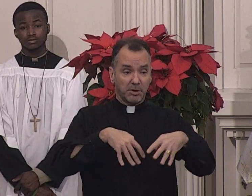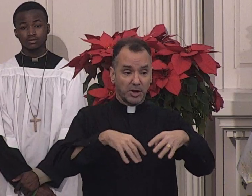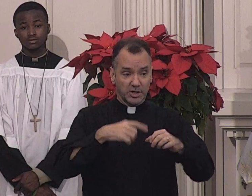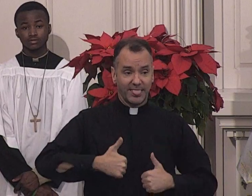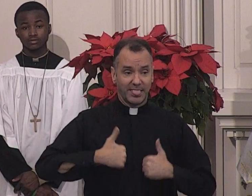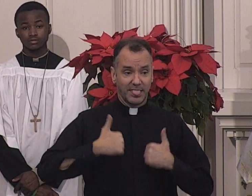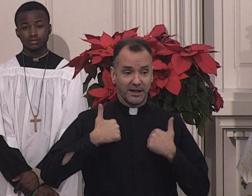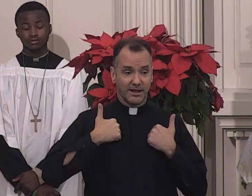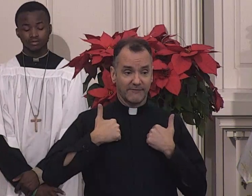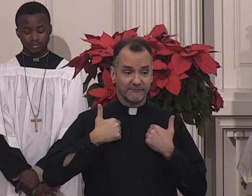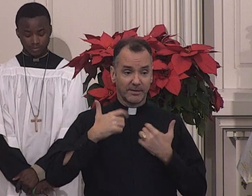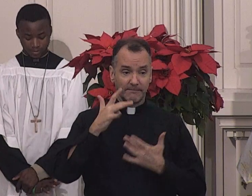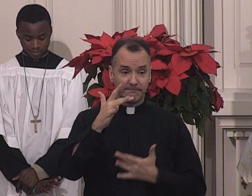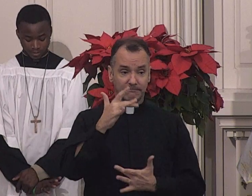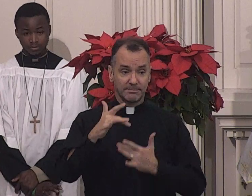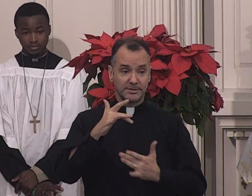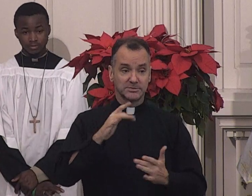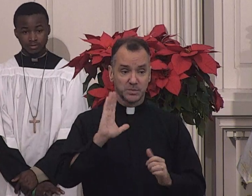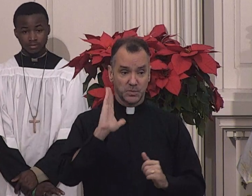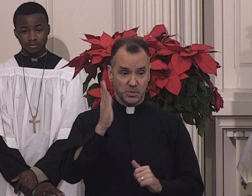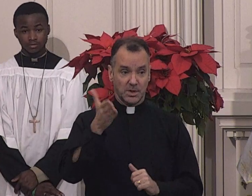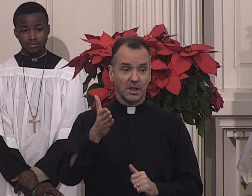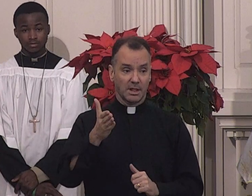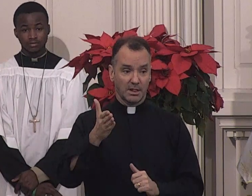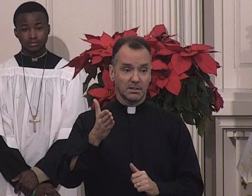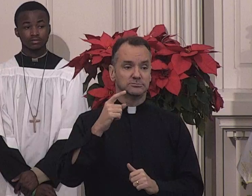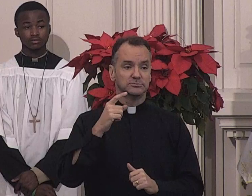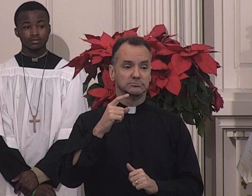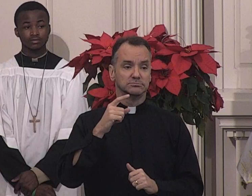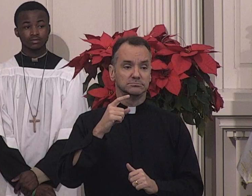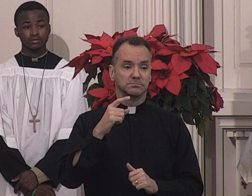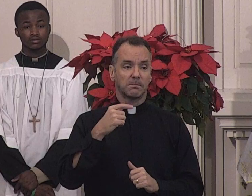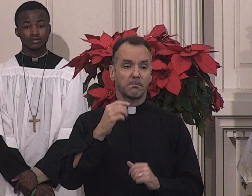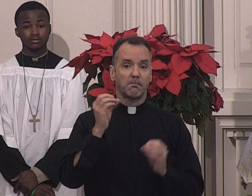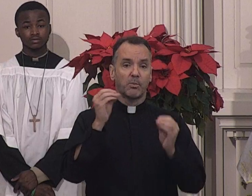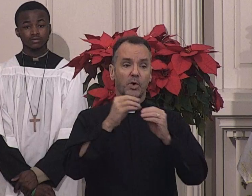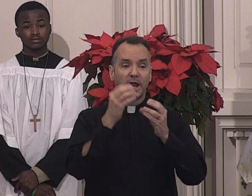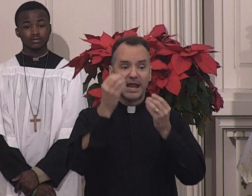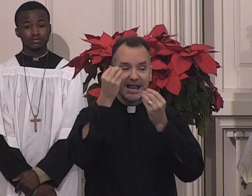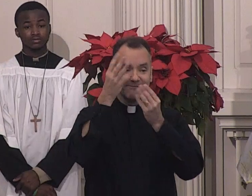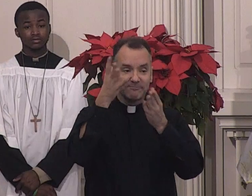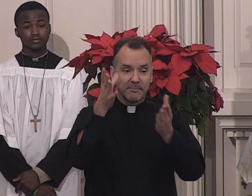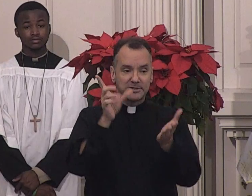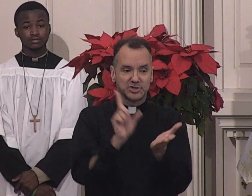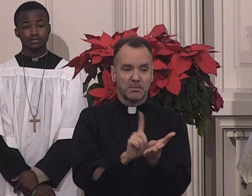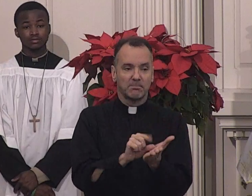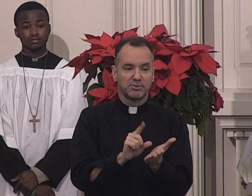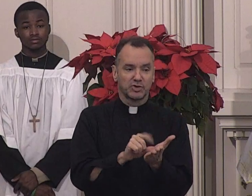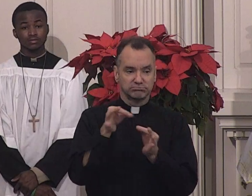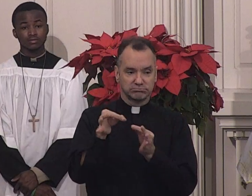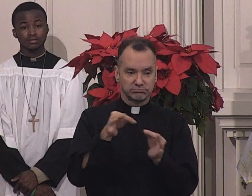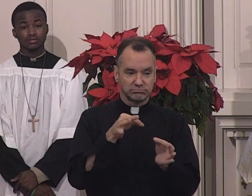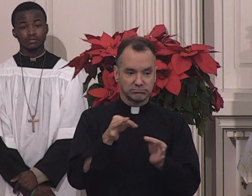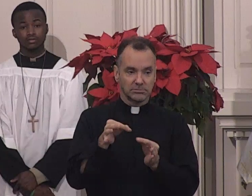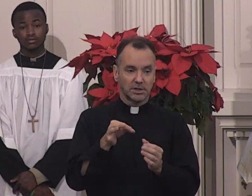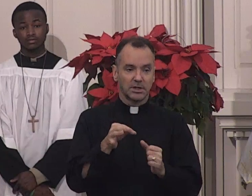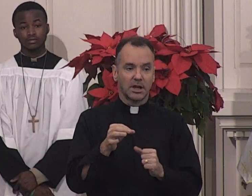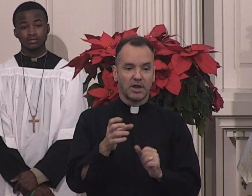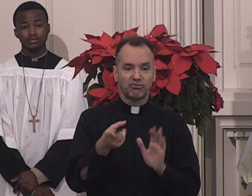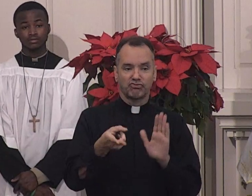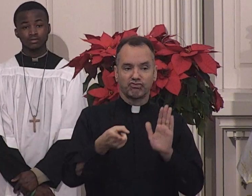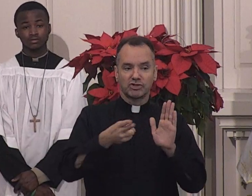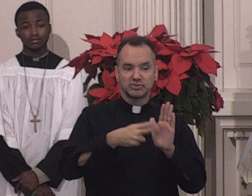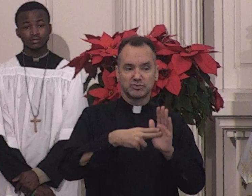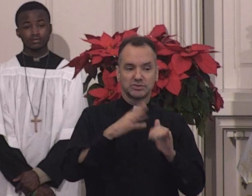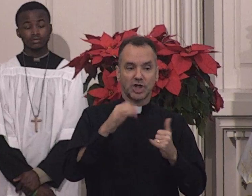We also have a trip planned for the March for Life. There is more information about that pilgrimage in the